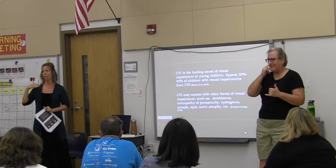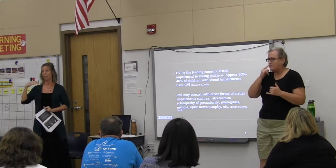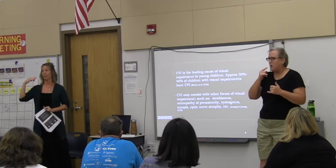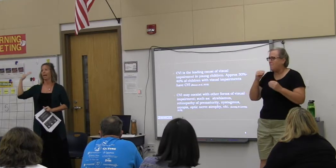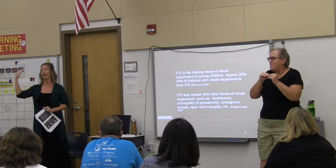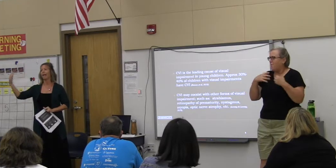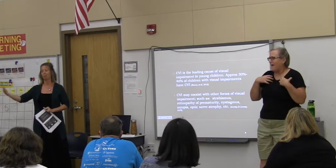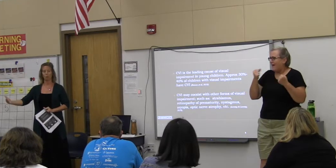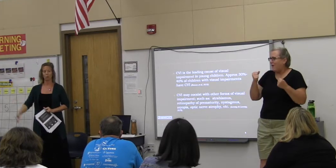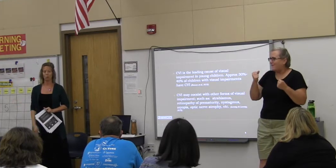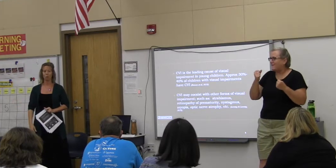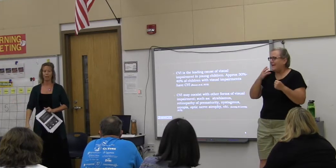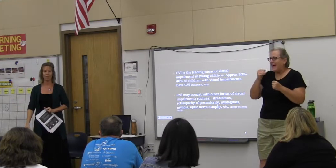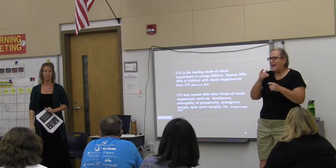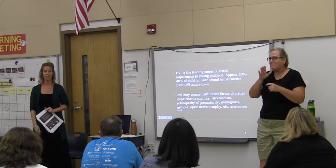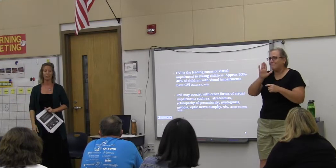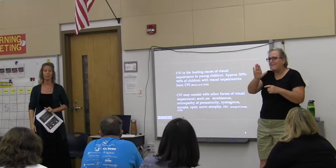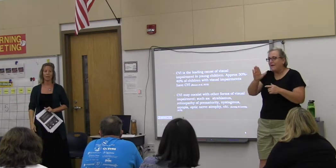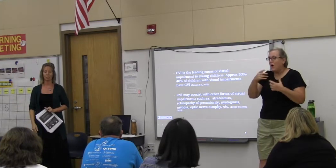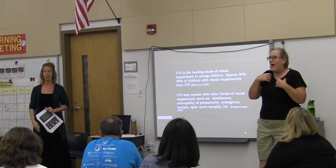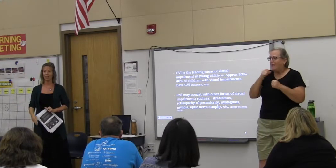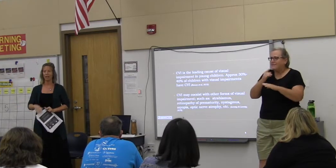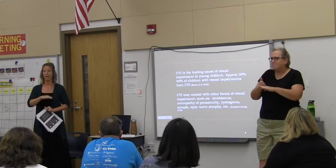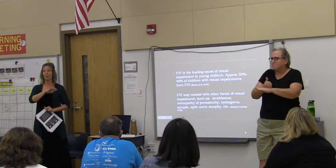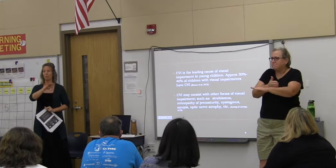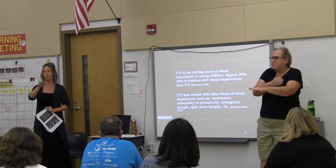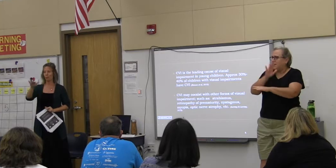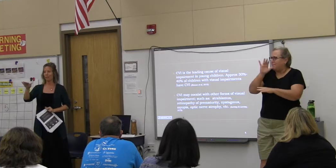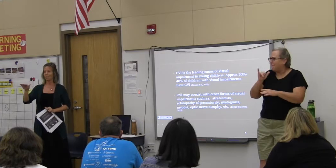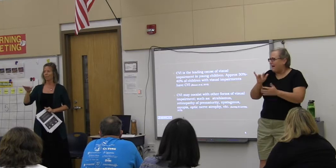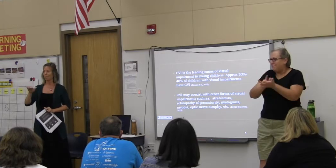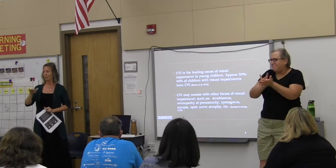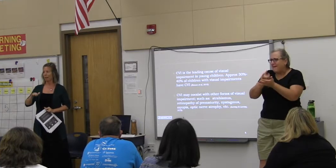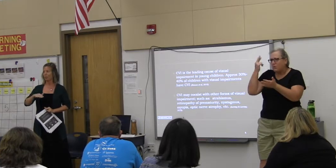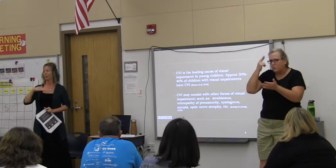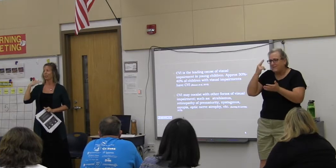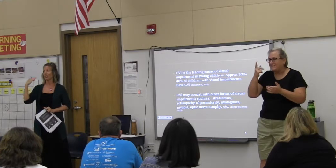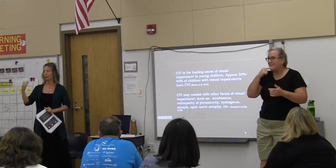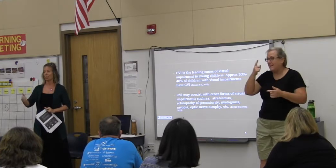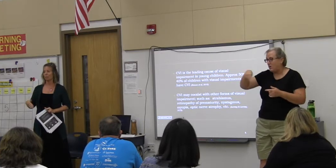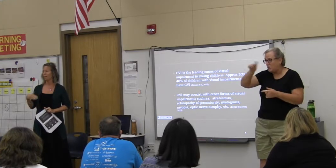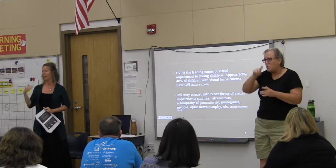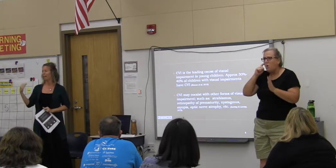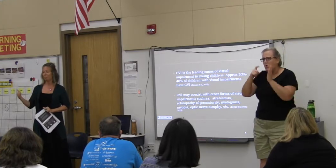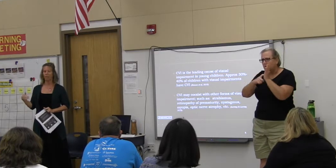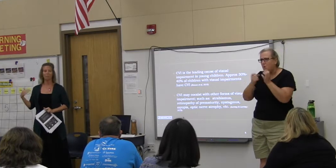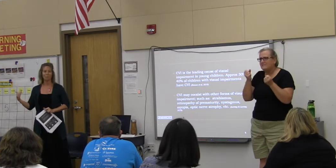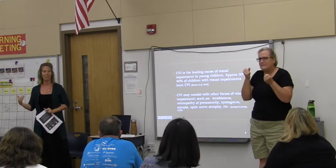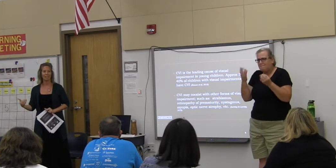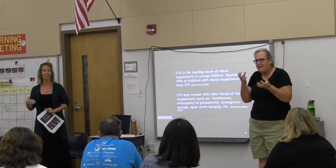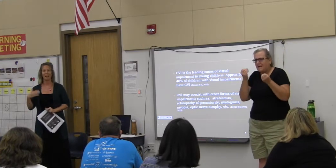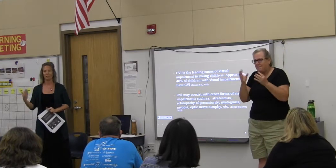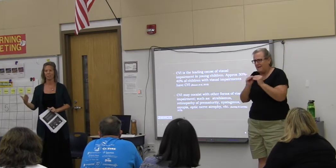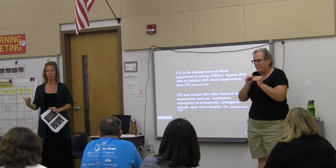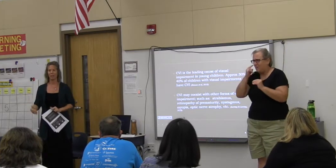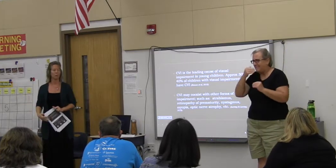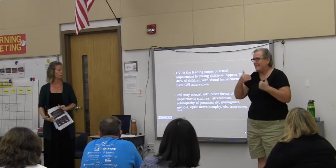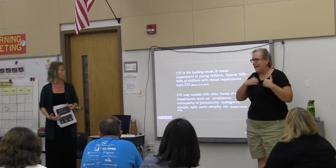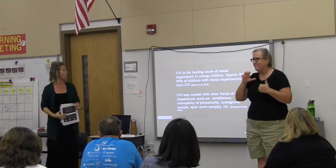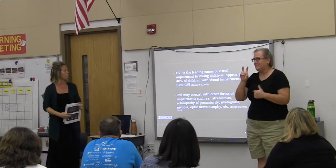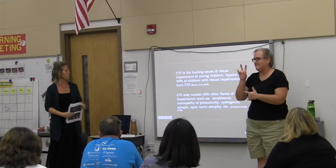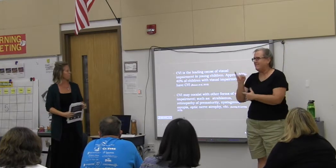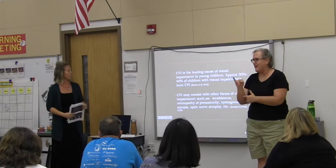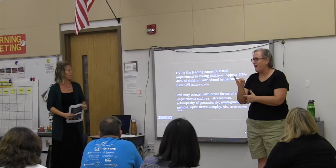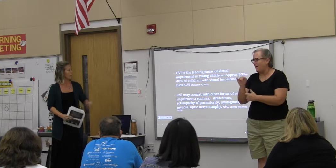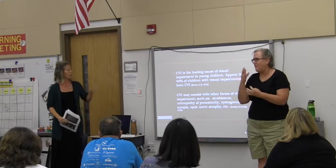CVI happen a lot more than what we ever did. So that's why I'm sure for you guys who've been around, you're starting to notice many kids have CVI.